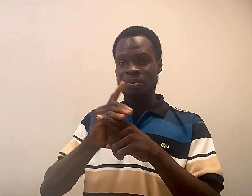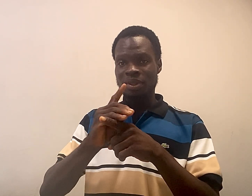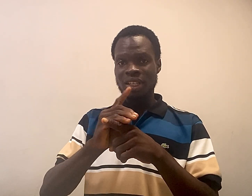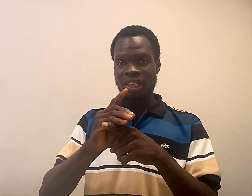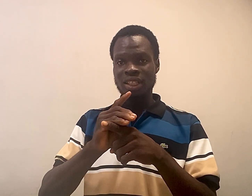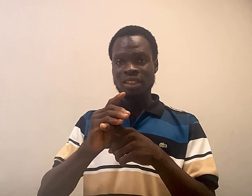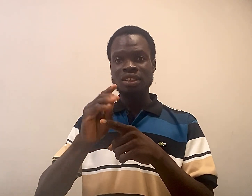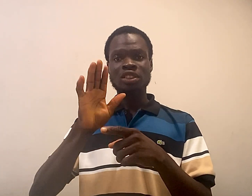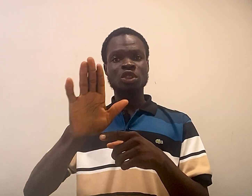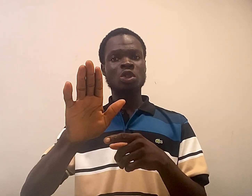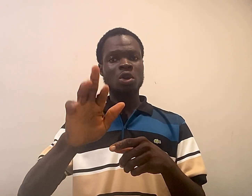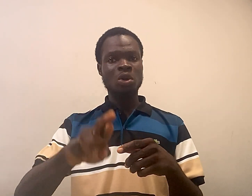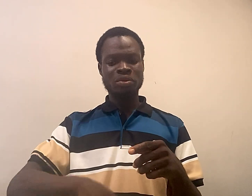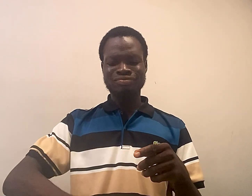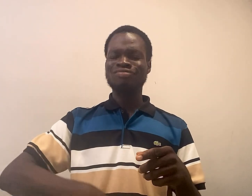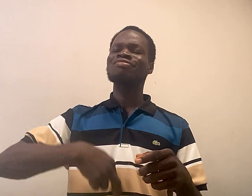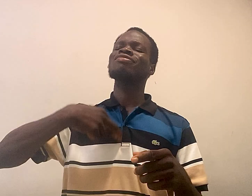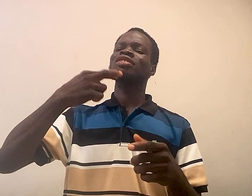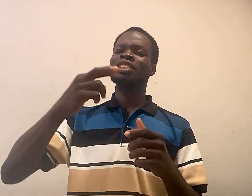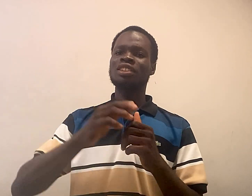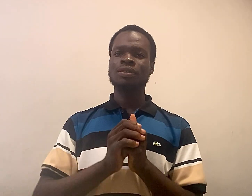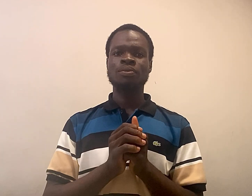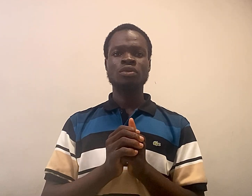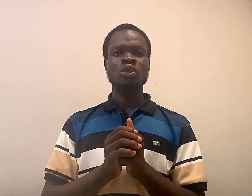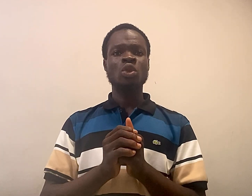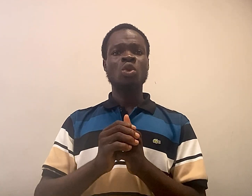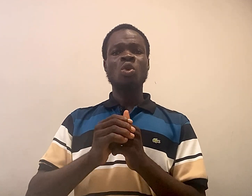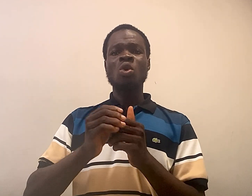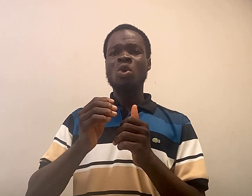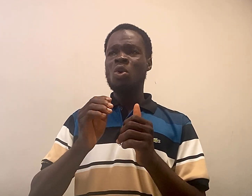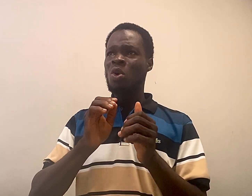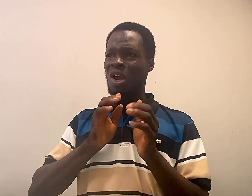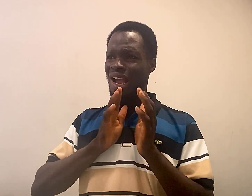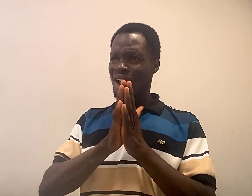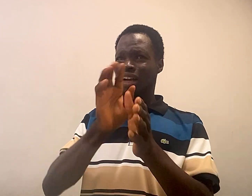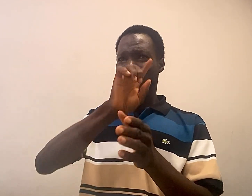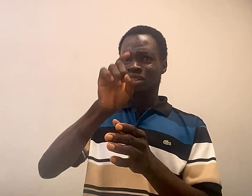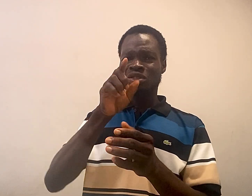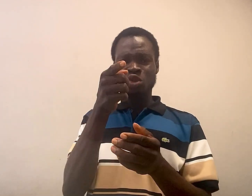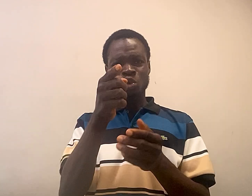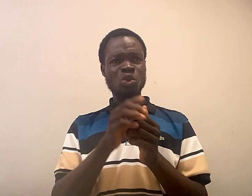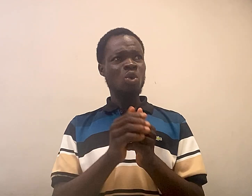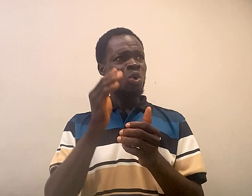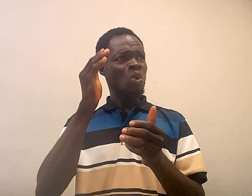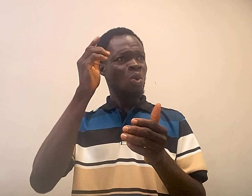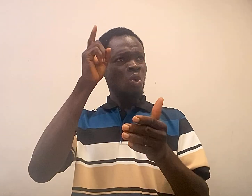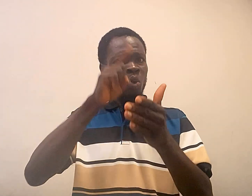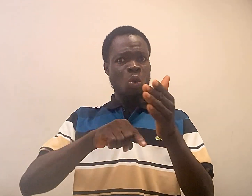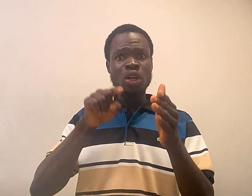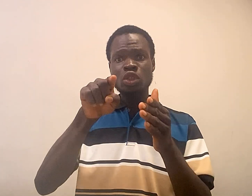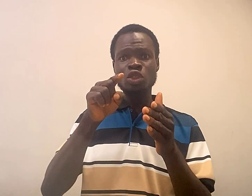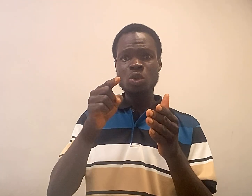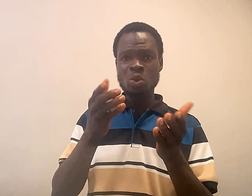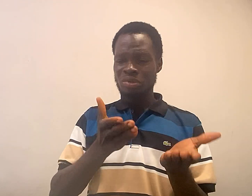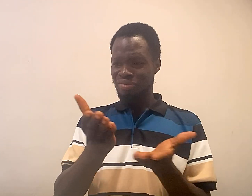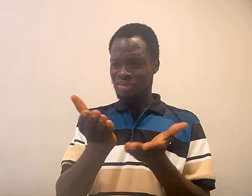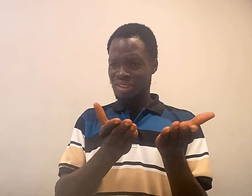Let me ask you, what do you serve? Pleasure, comfort, distraction? Or do you